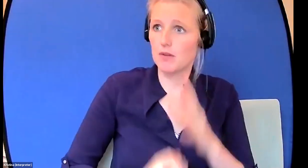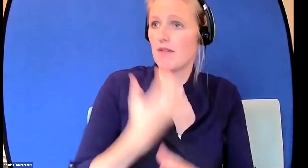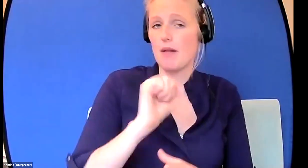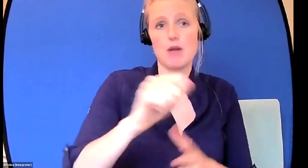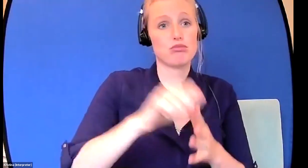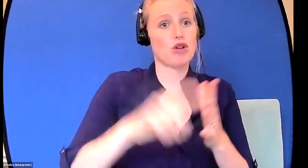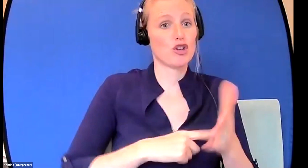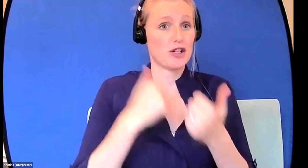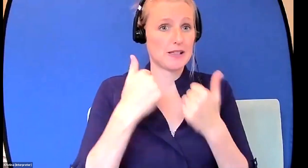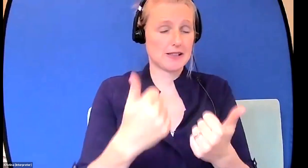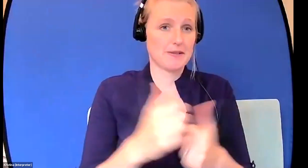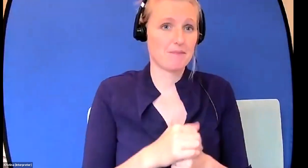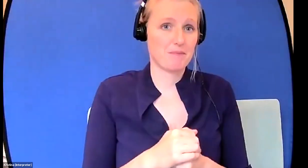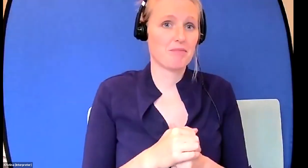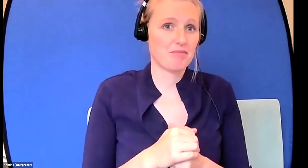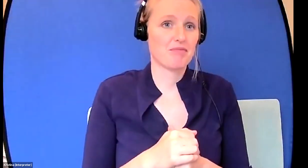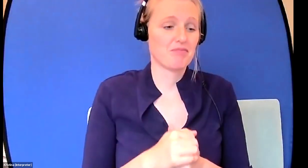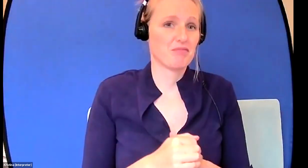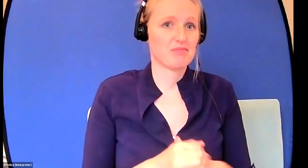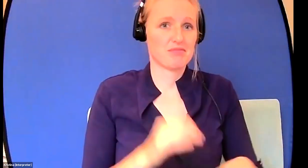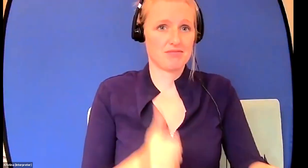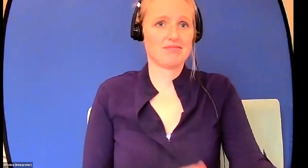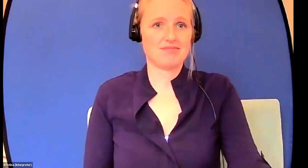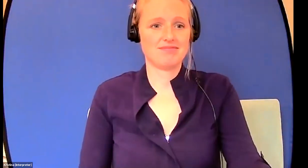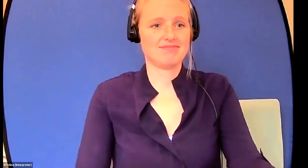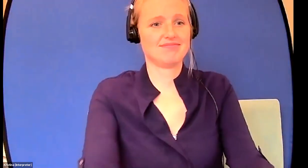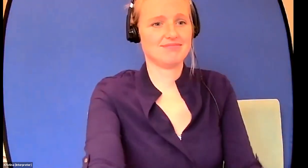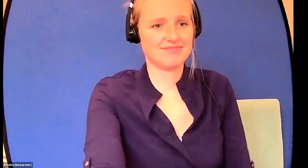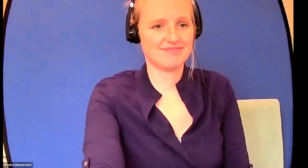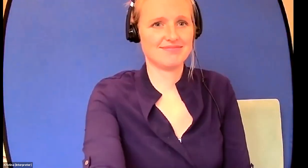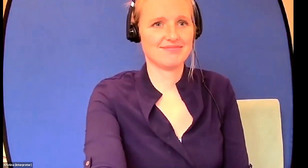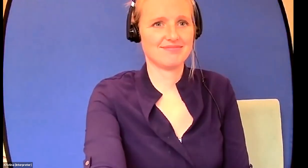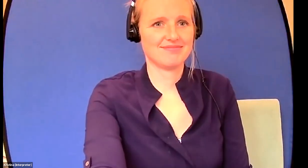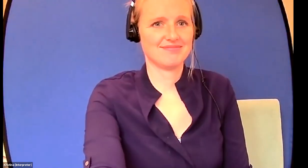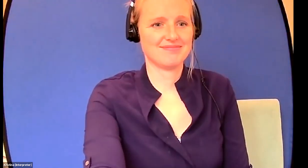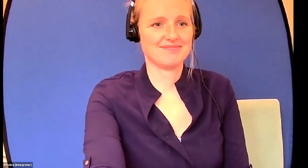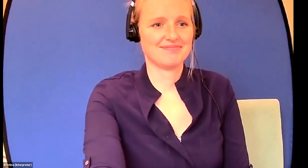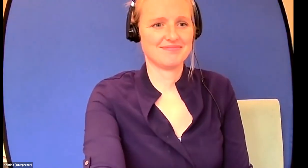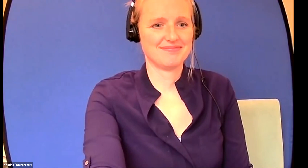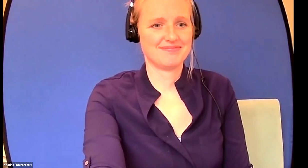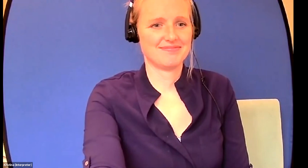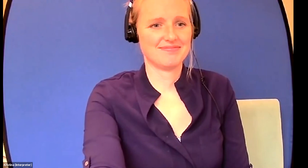projects as a part of their curriculum or coursework for the master program?